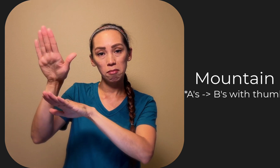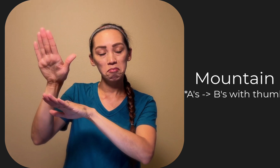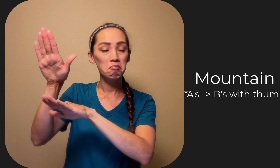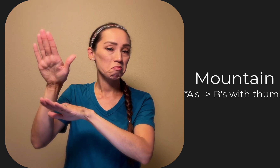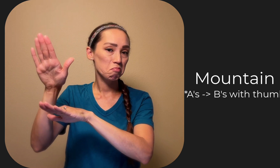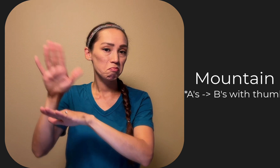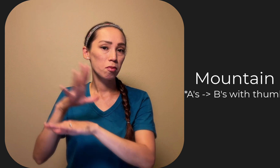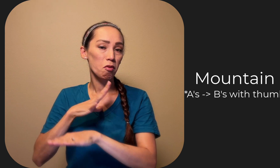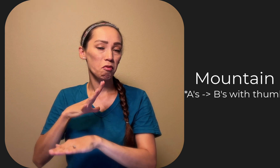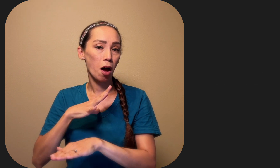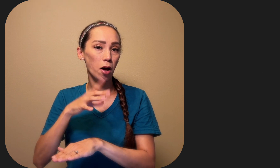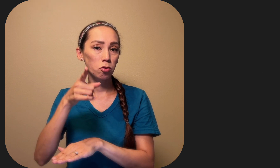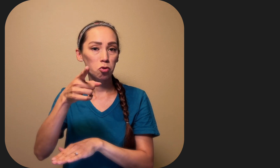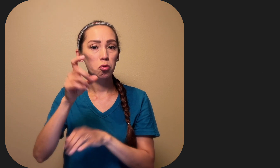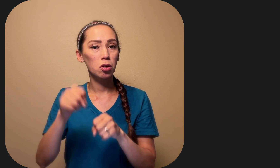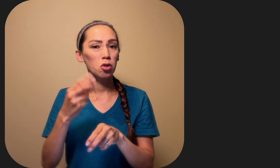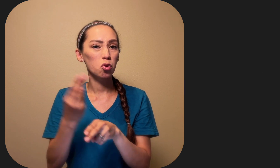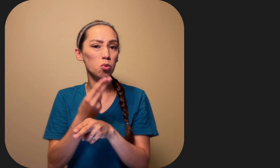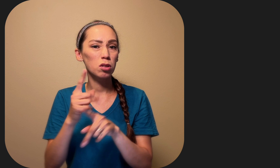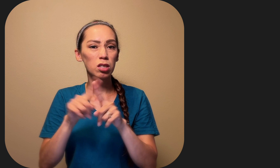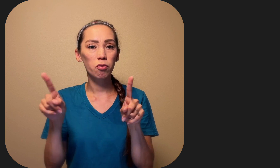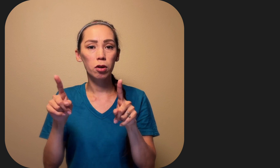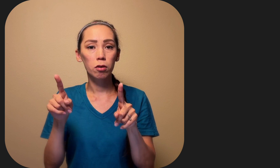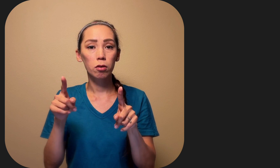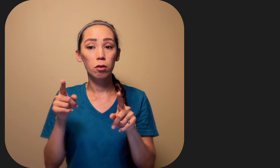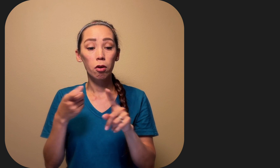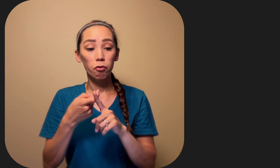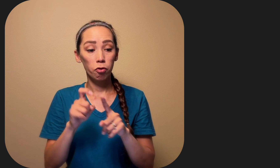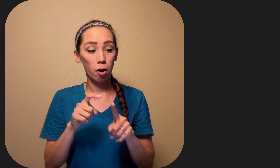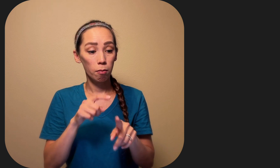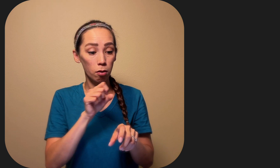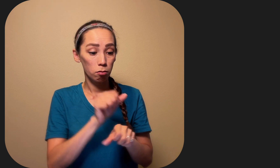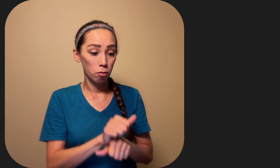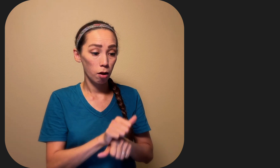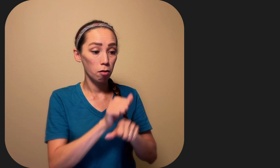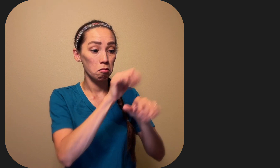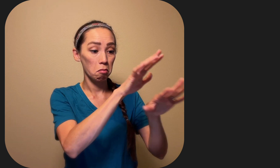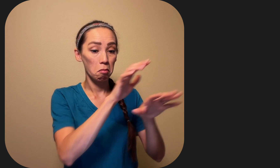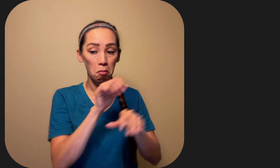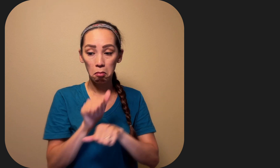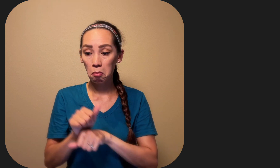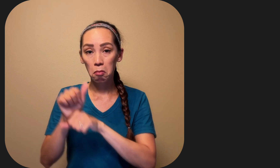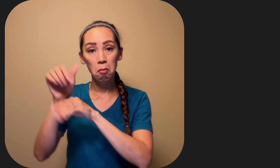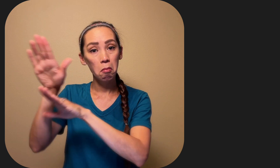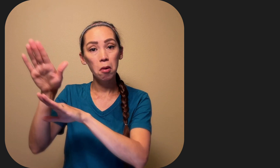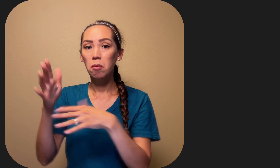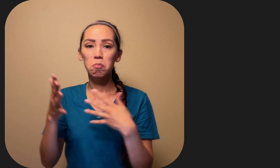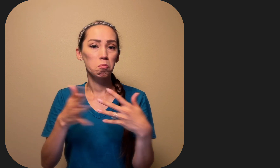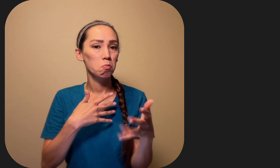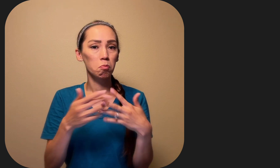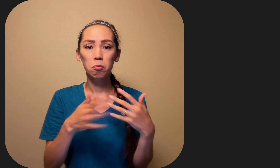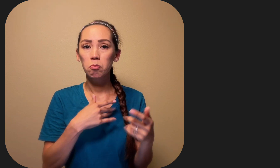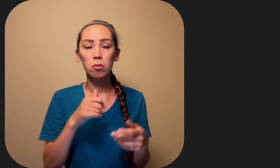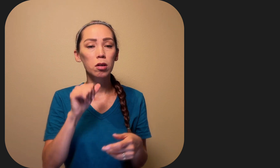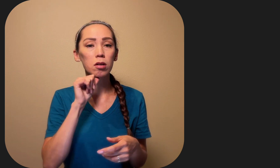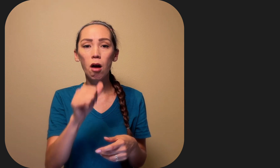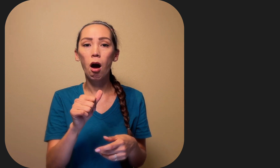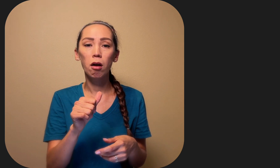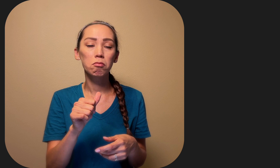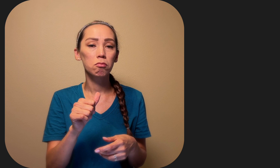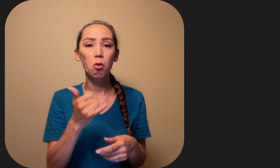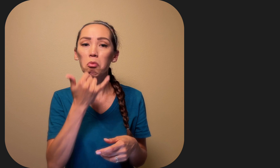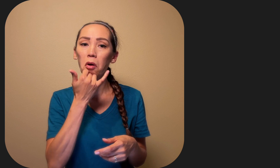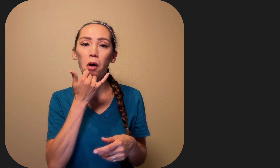up. So you can use multiple directions. You can either go from the left to the right or the right to the left. It's